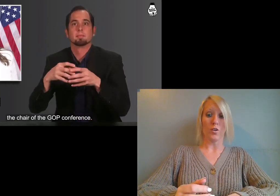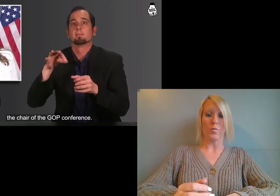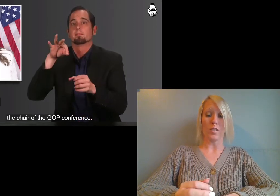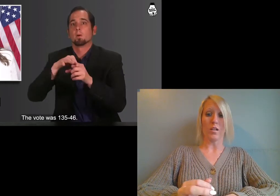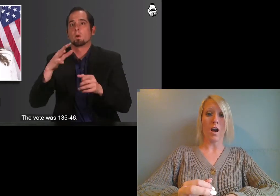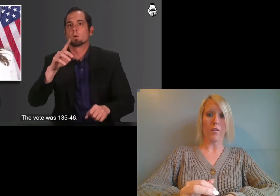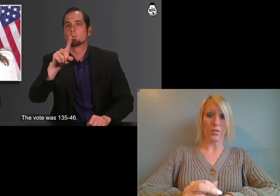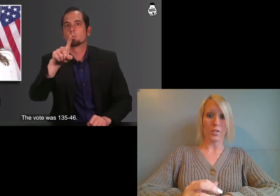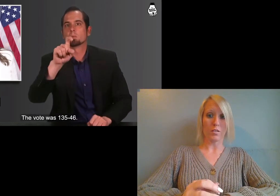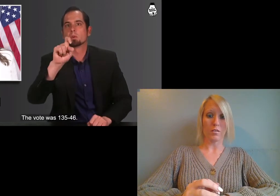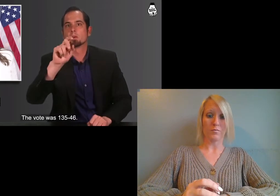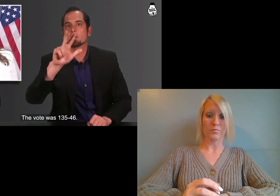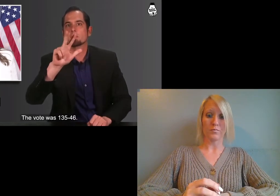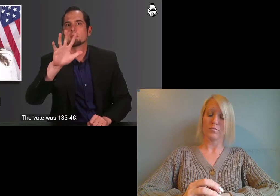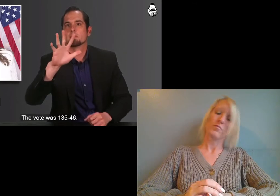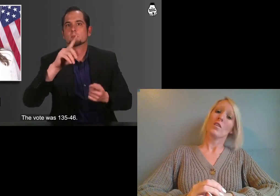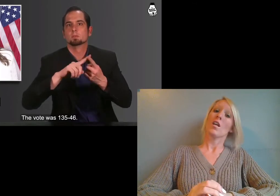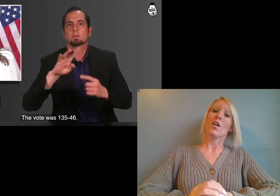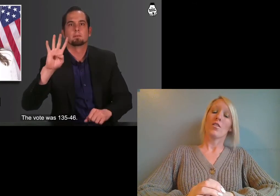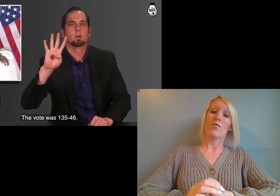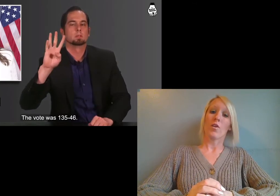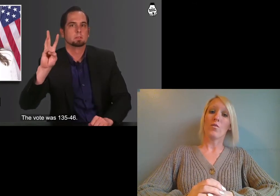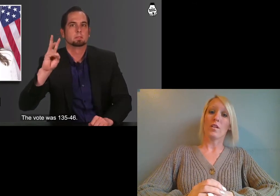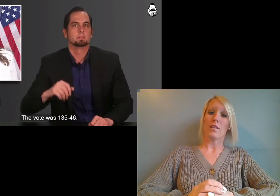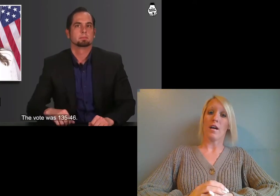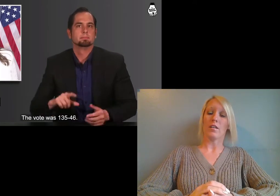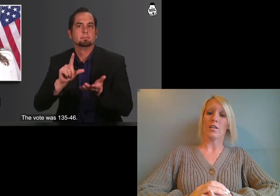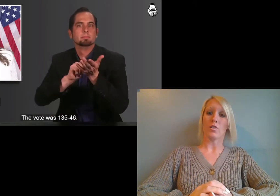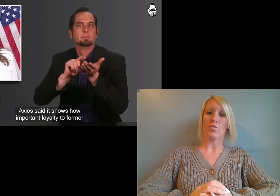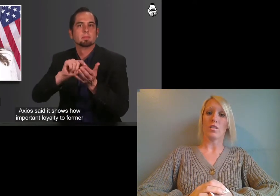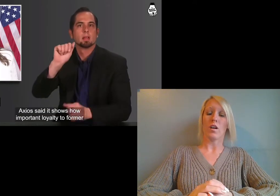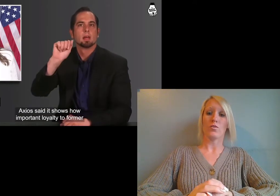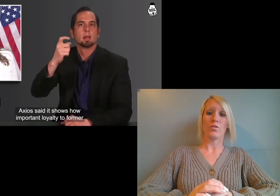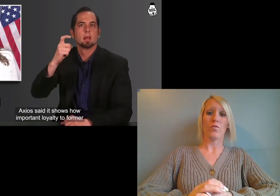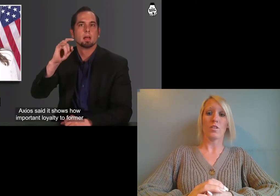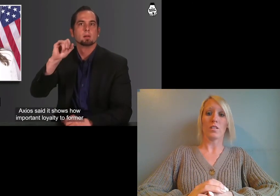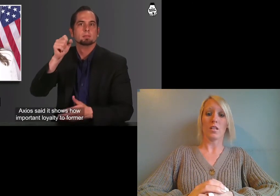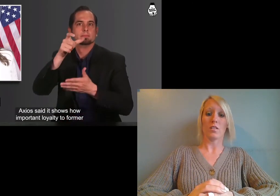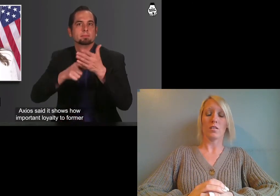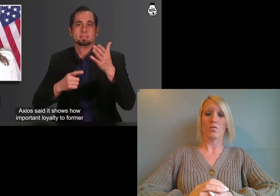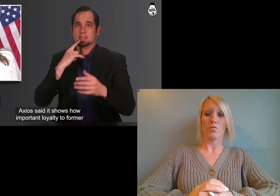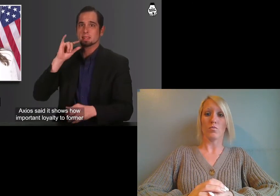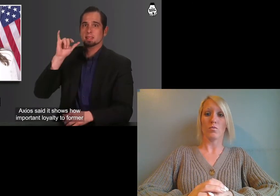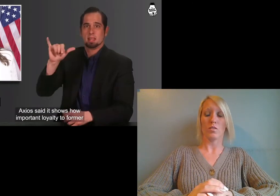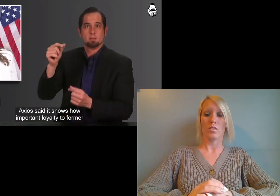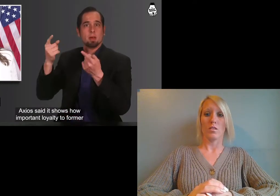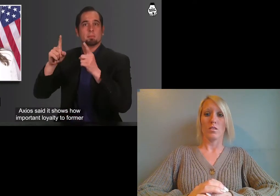the GOP conference. The vote in that election was